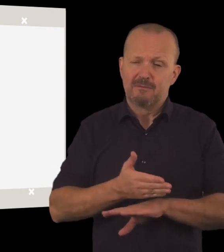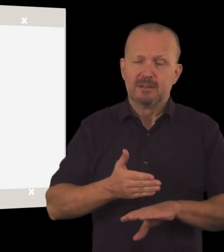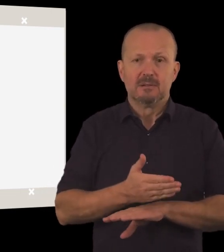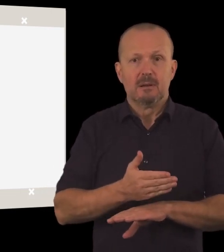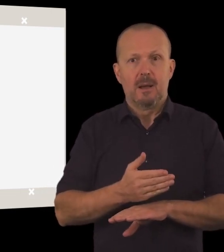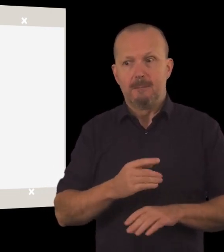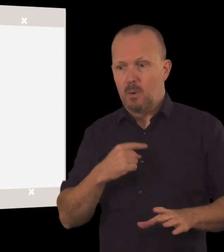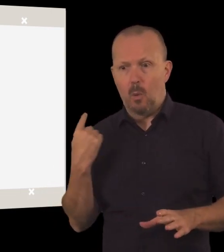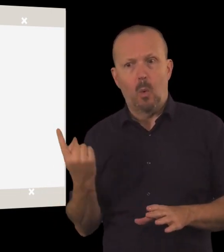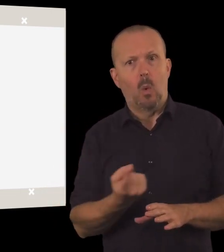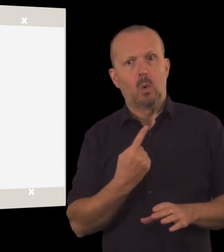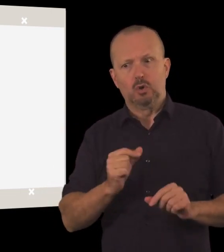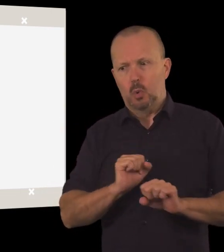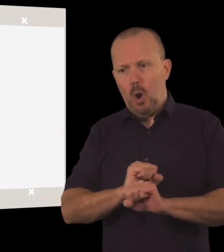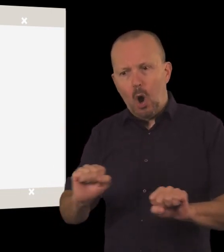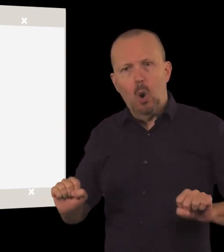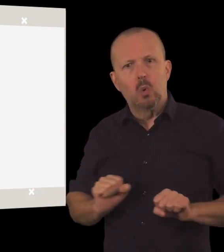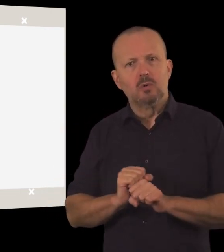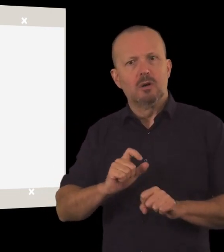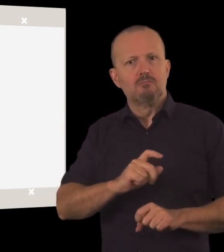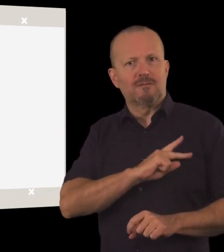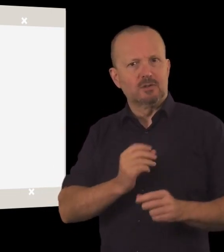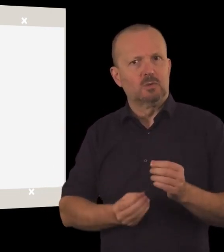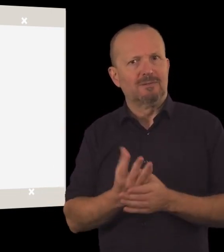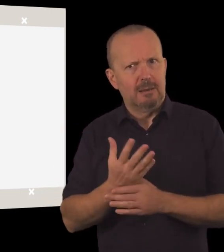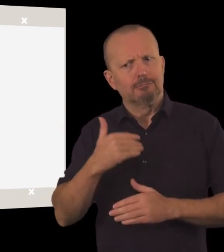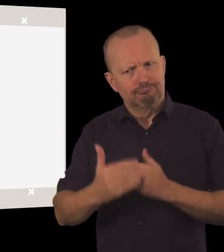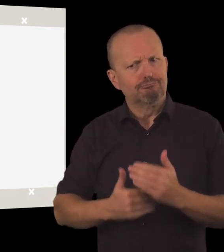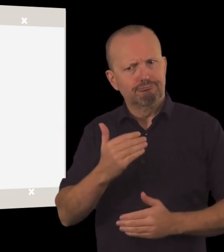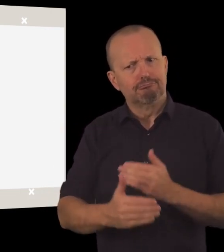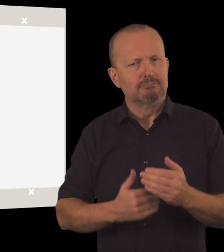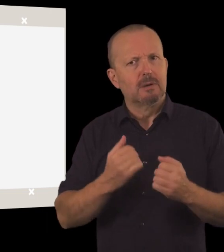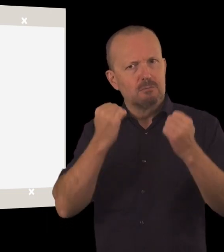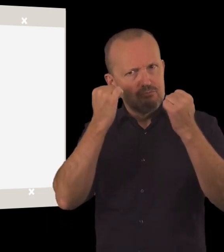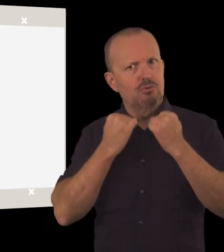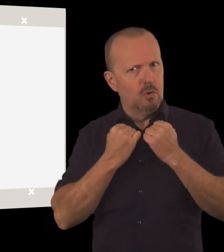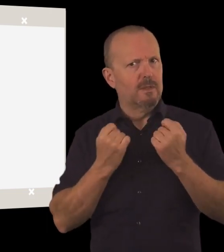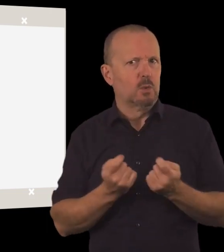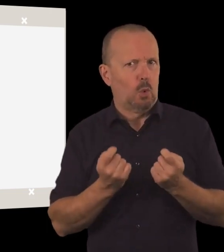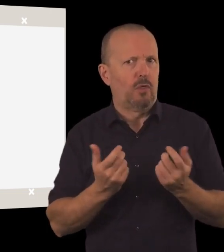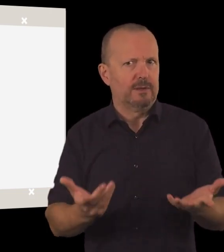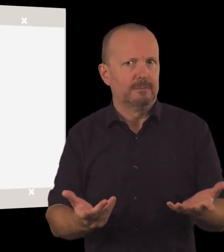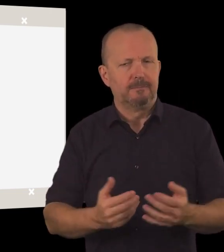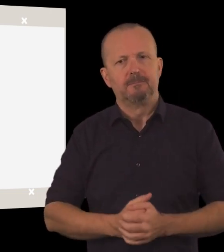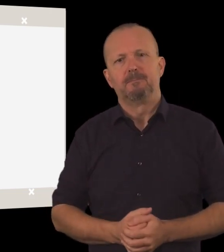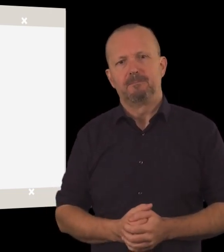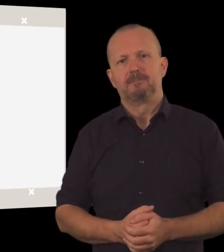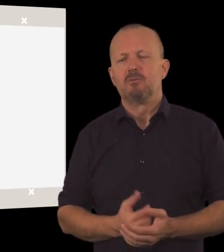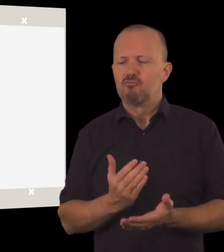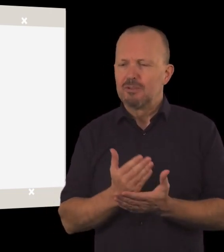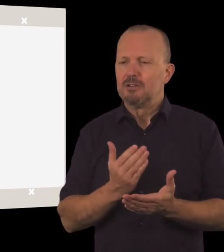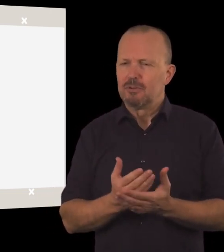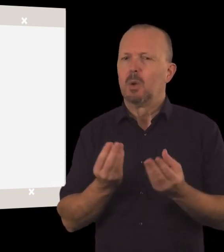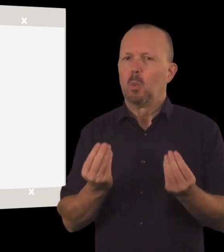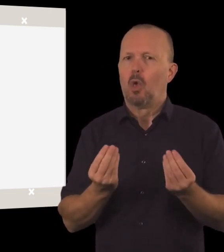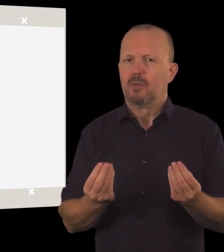So Artsenta also hosts 4 creative days throughout the year just for the team. We close for the day and we focus on